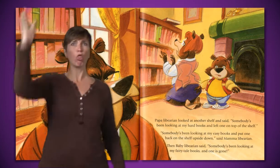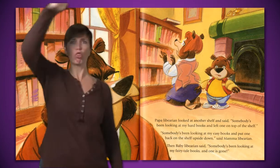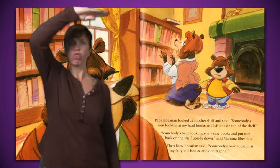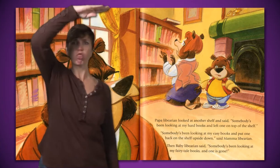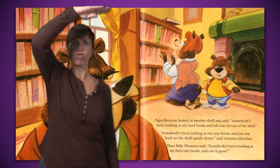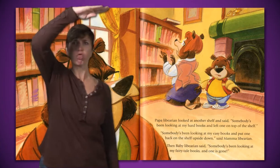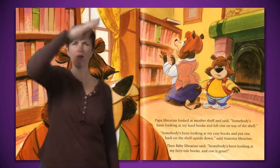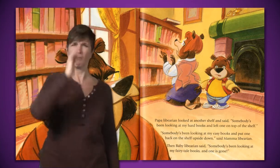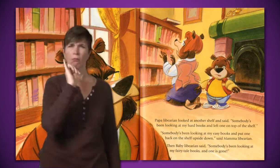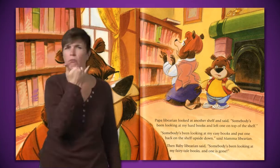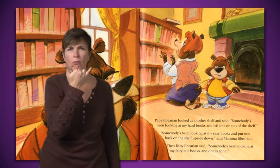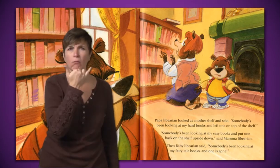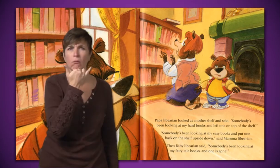on top of the shelf."